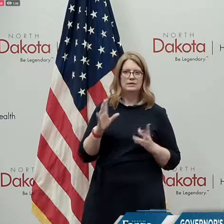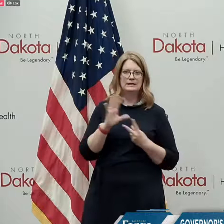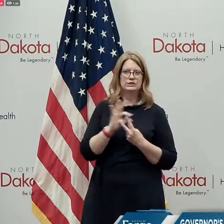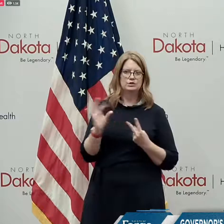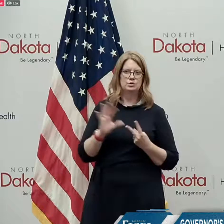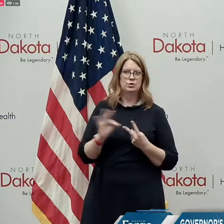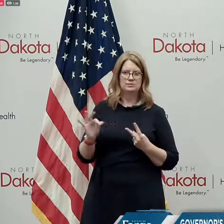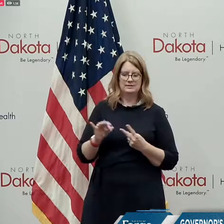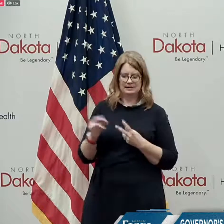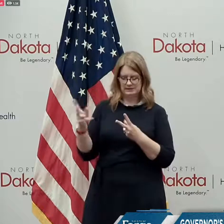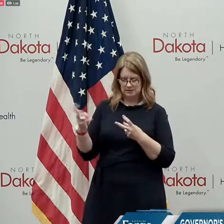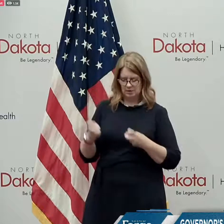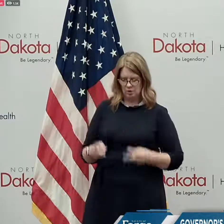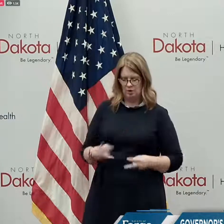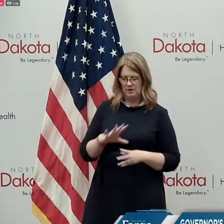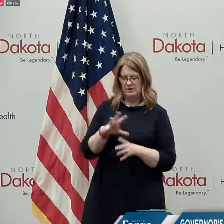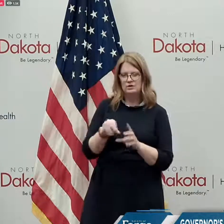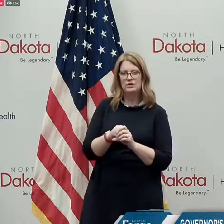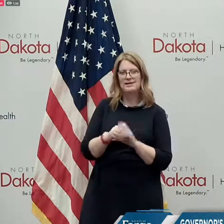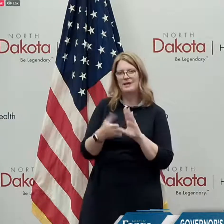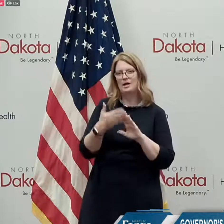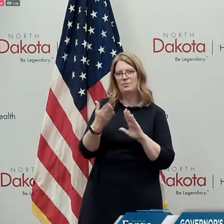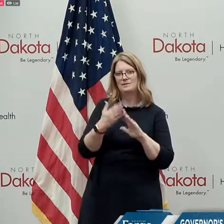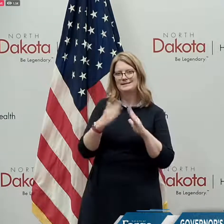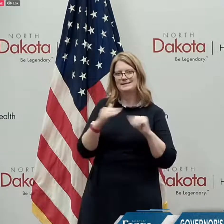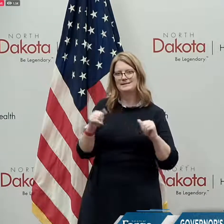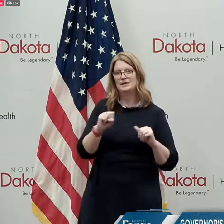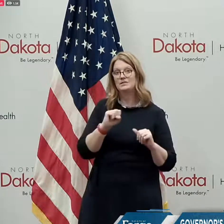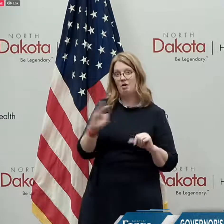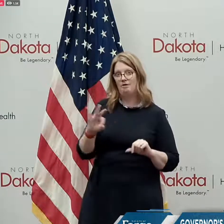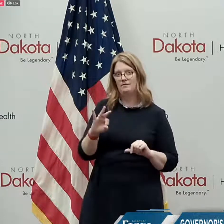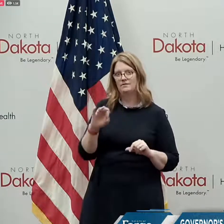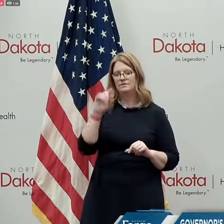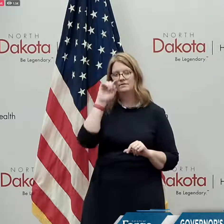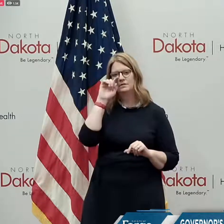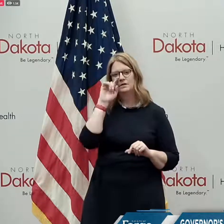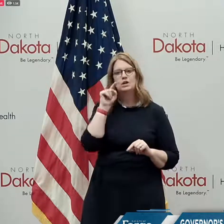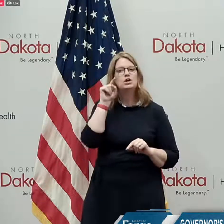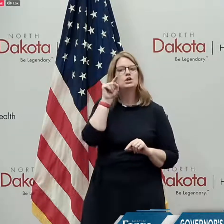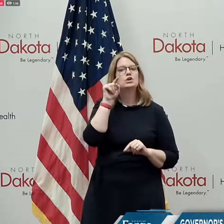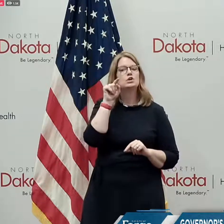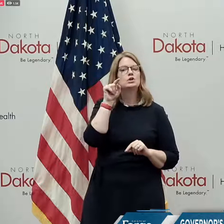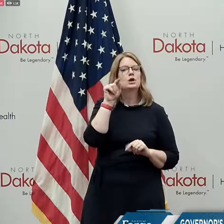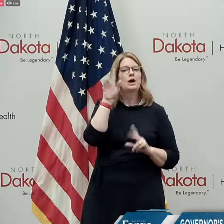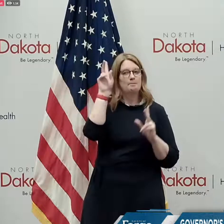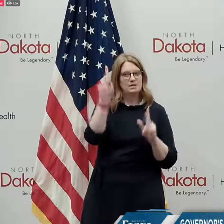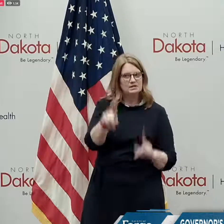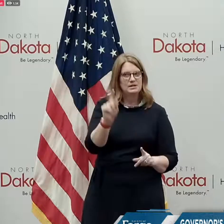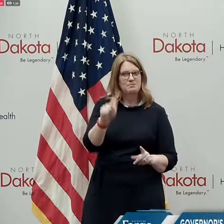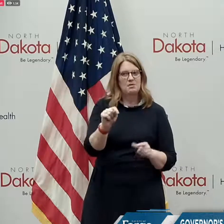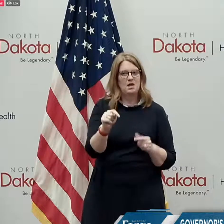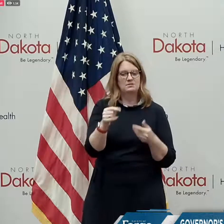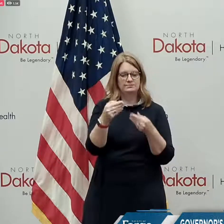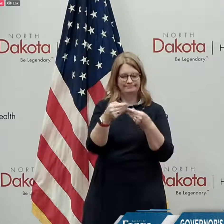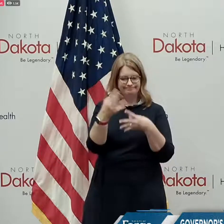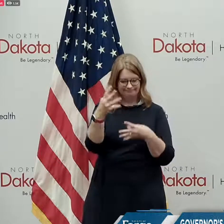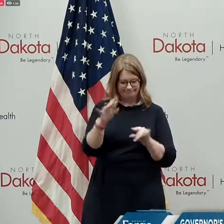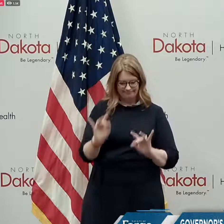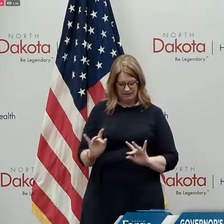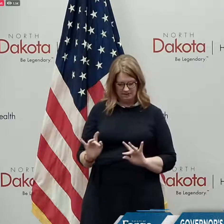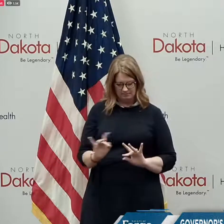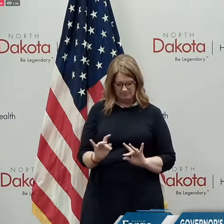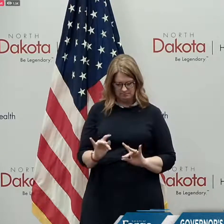It's loaded in the operating system as being off. It's disabled. You have to opt in order to load that